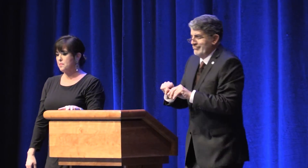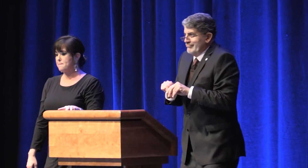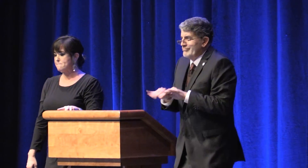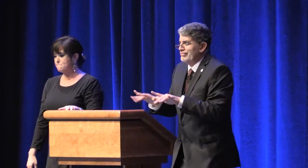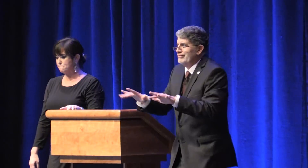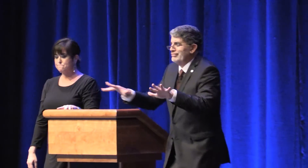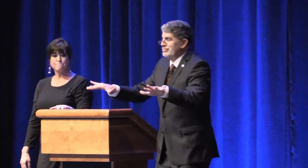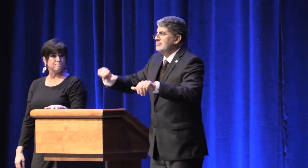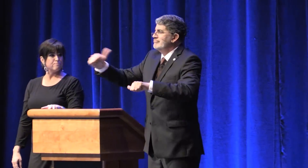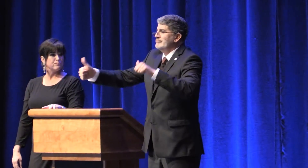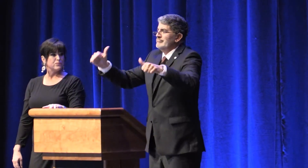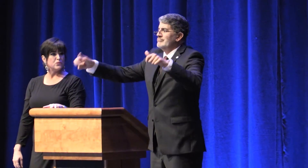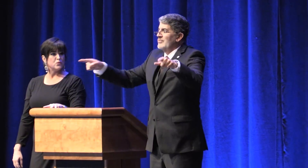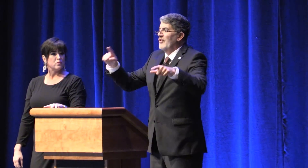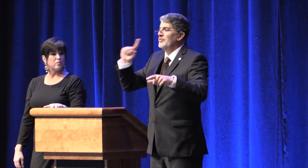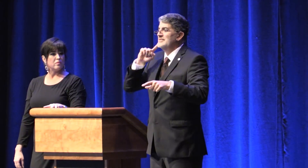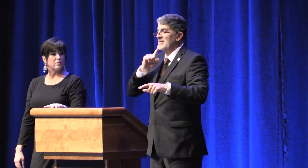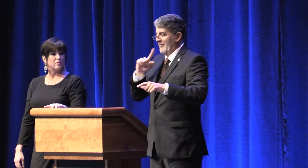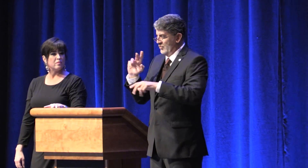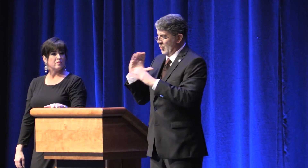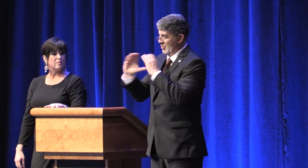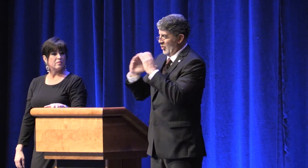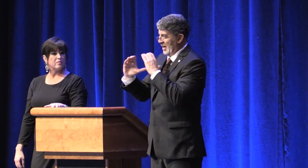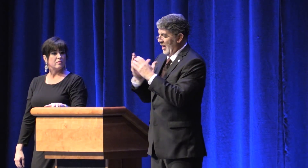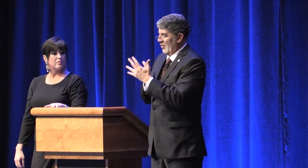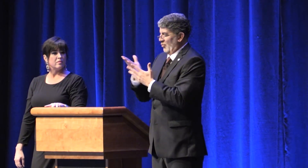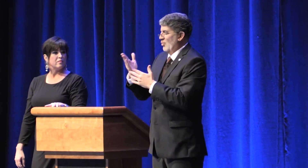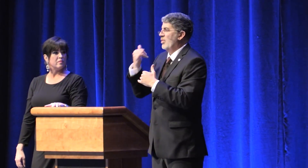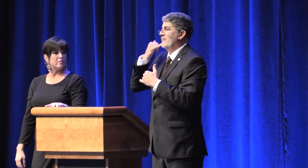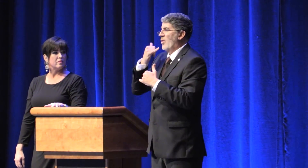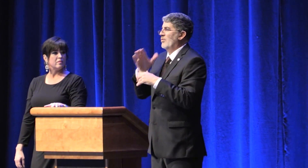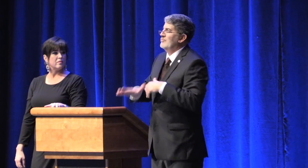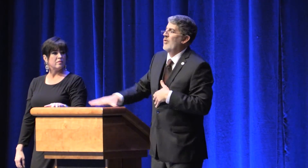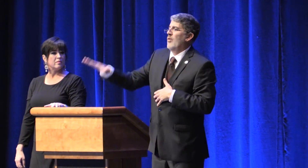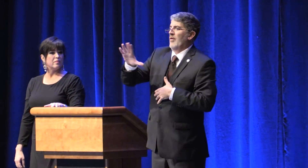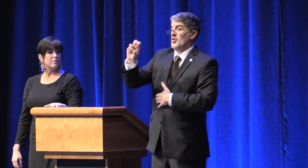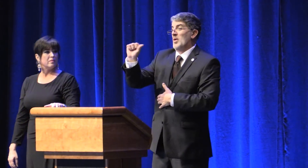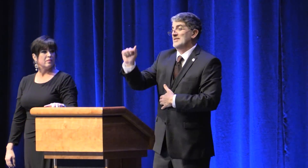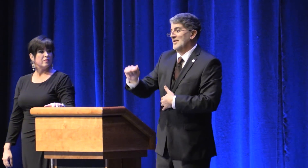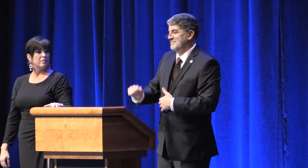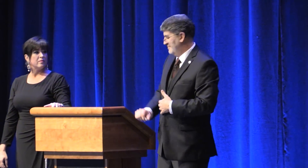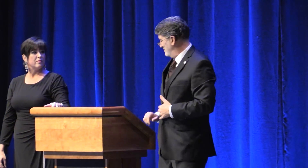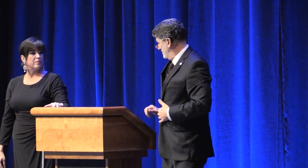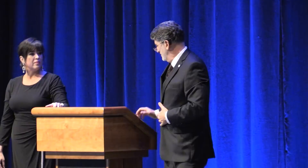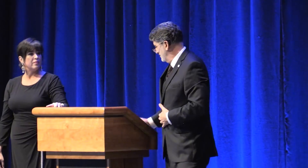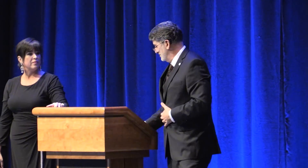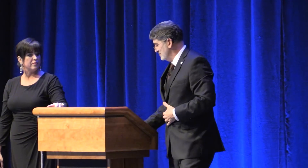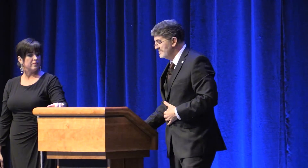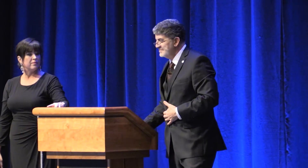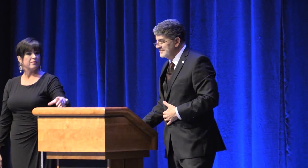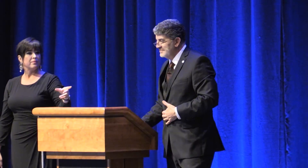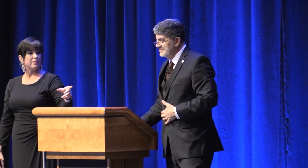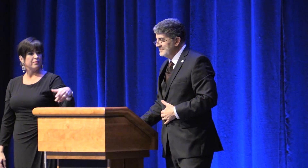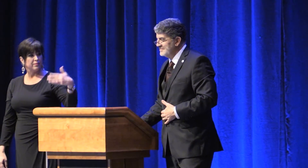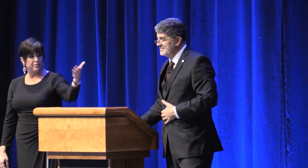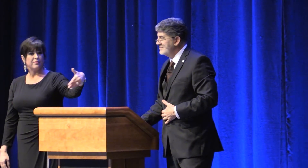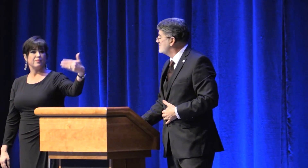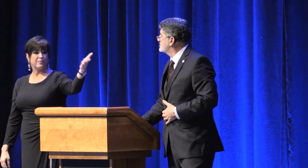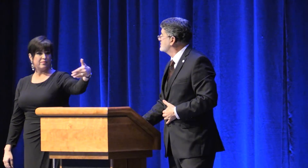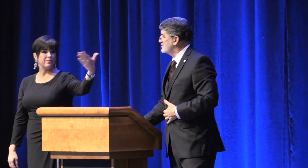The telephone companies made those available for deaf people to communicate through the phone across America.